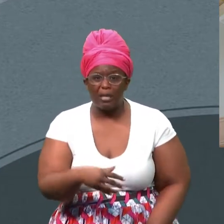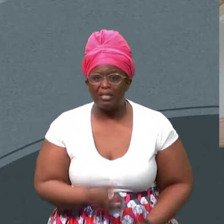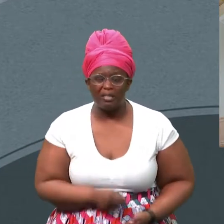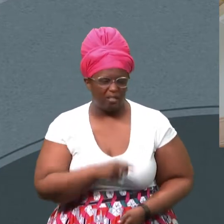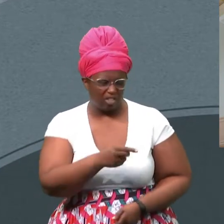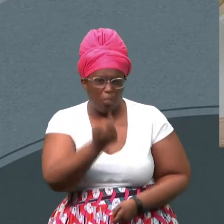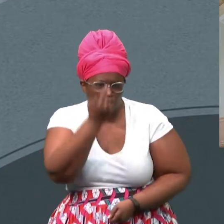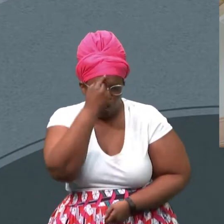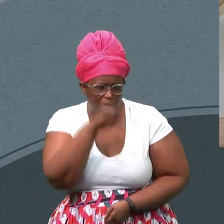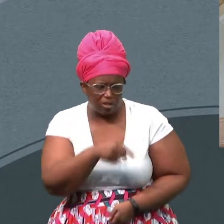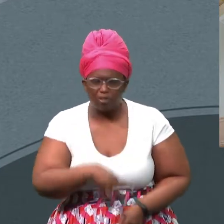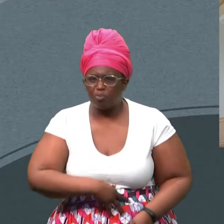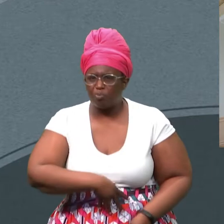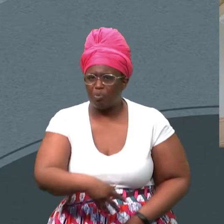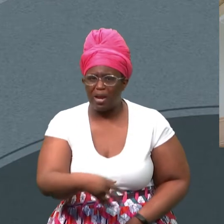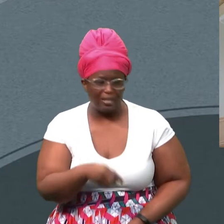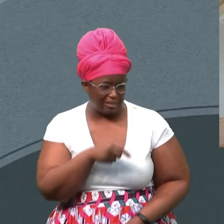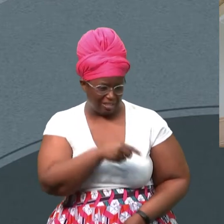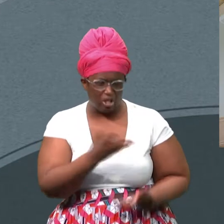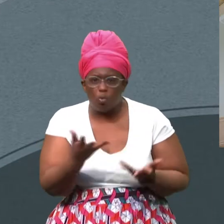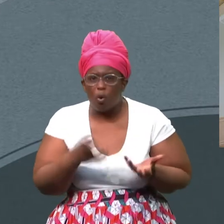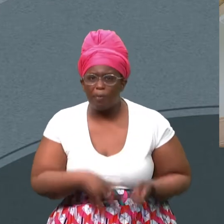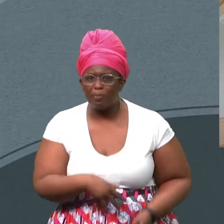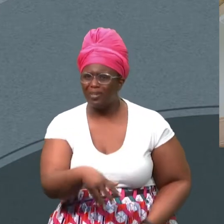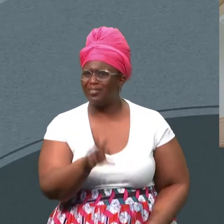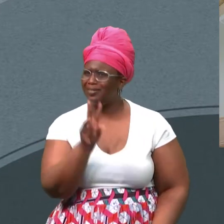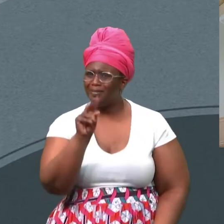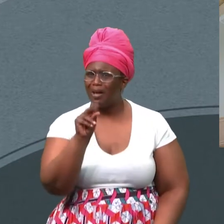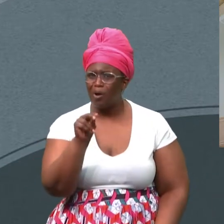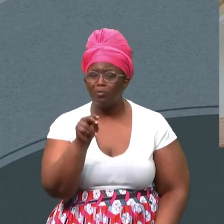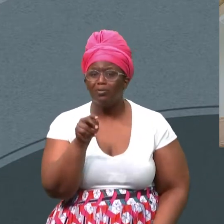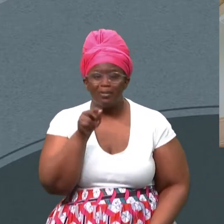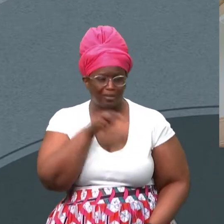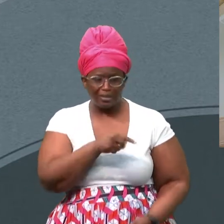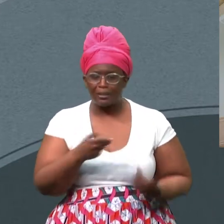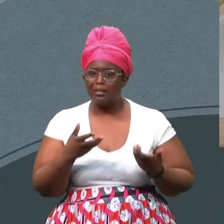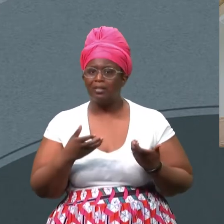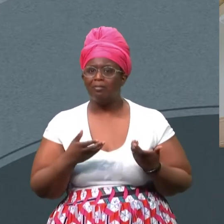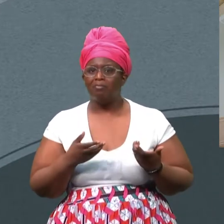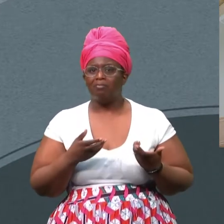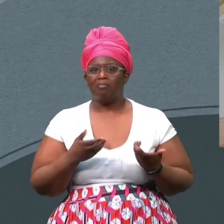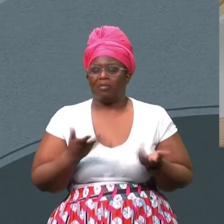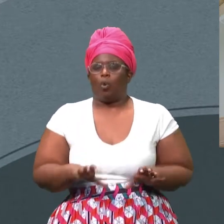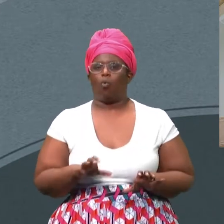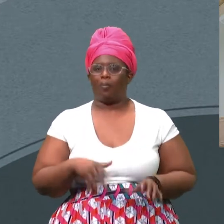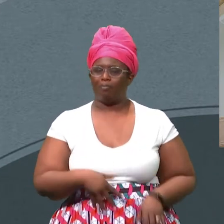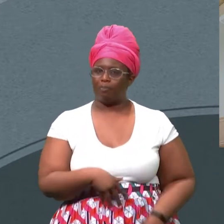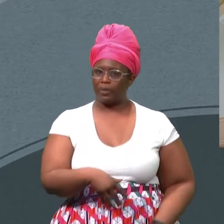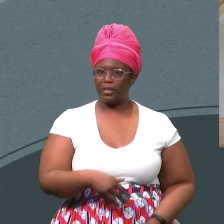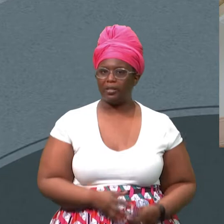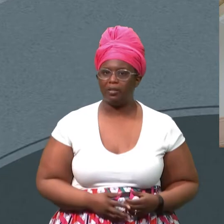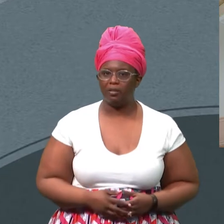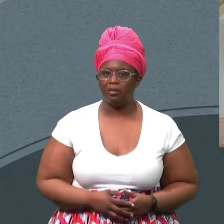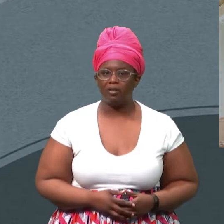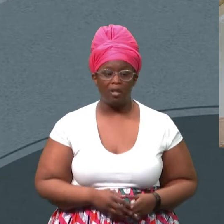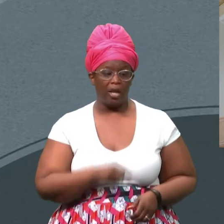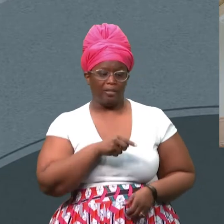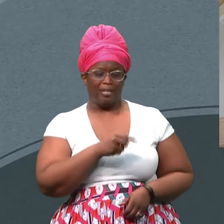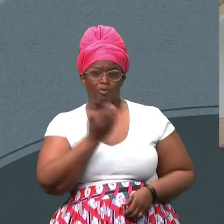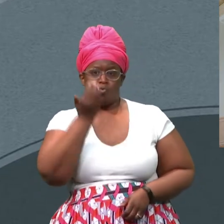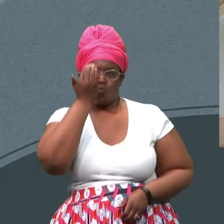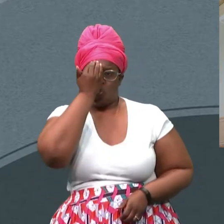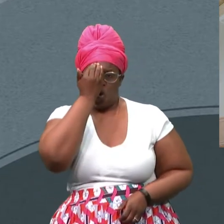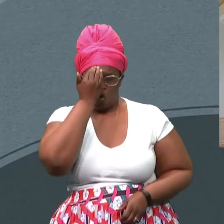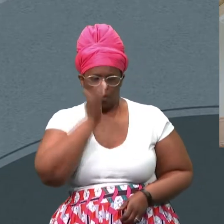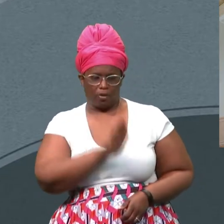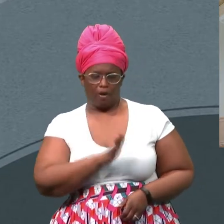thought she would be in or she even wanted to be in. And what blows my mind is that even though she knows that her